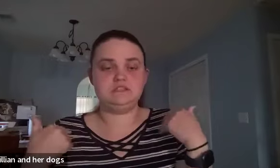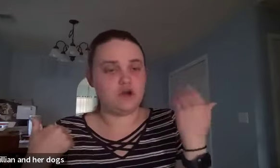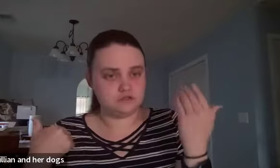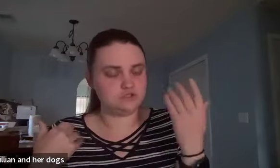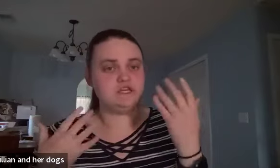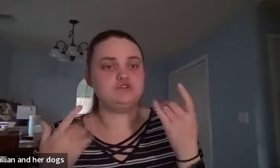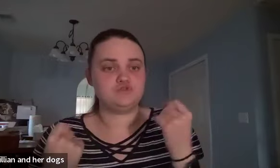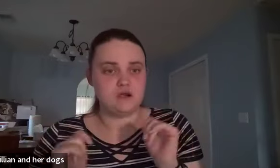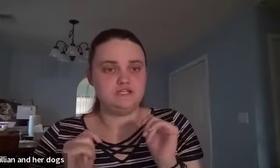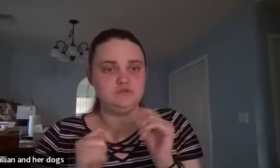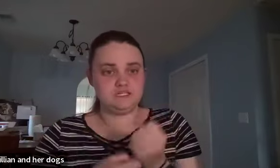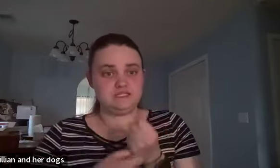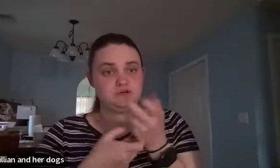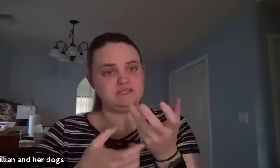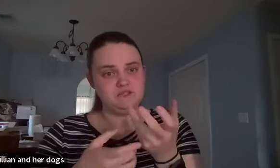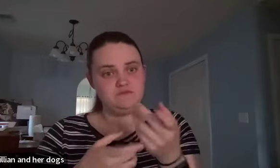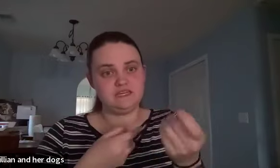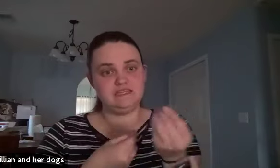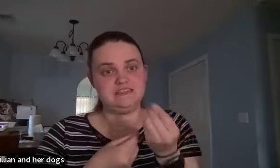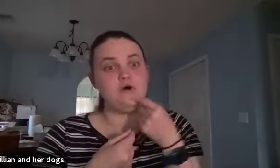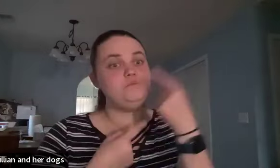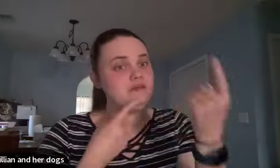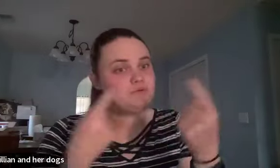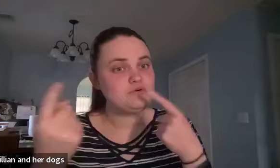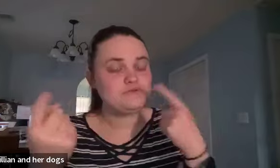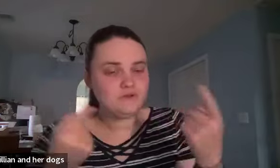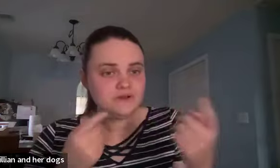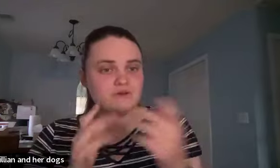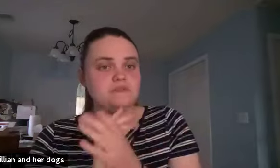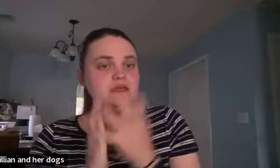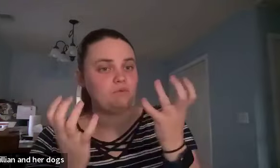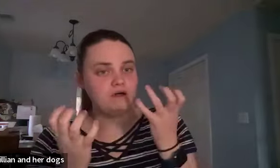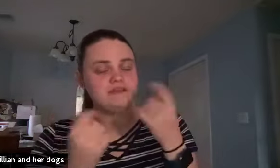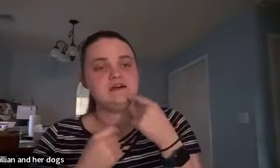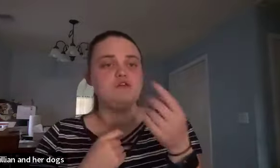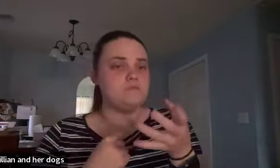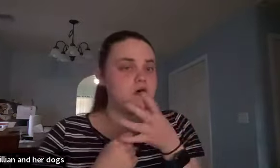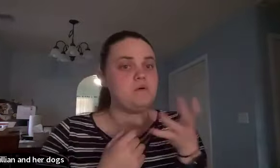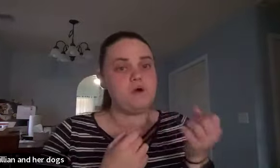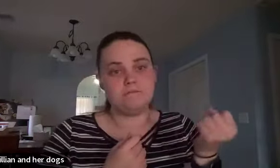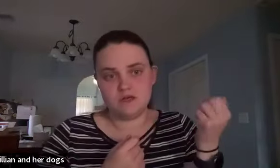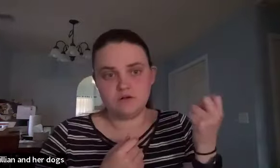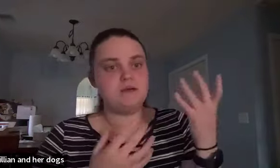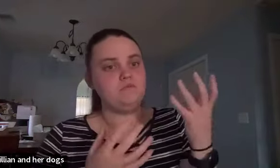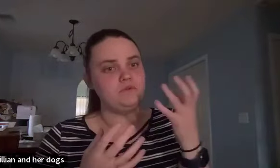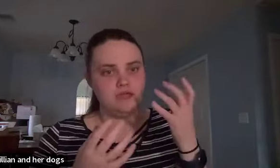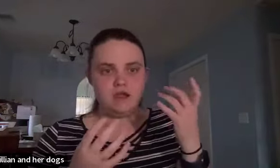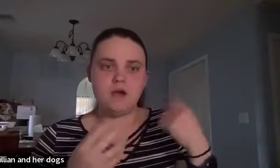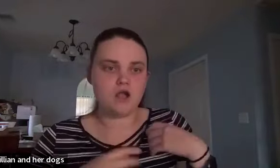these toddlers, they are trying to express themselves and tell people what they want, like tell their mom, I want milk, I'm